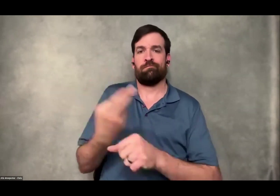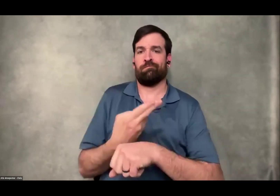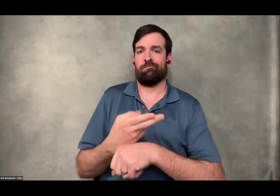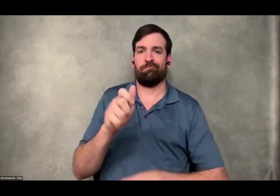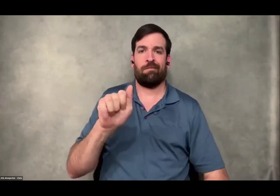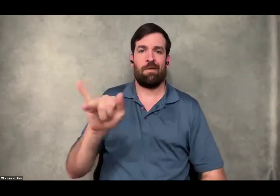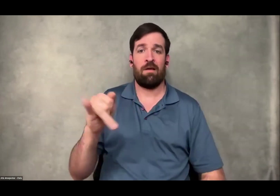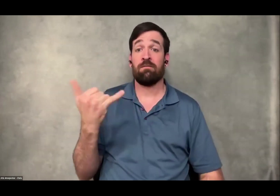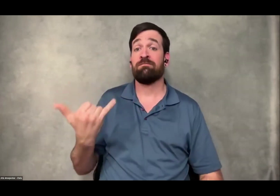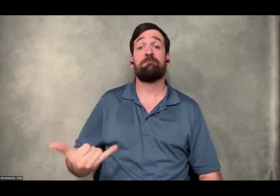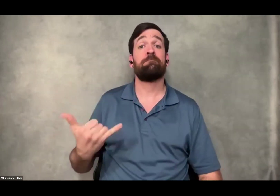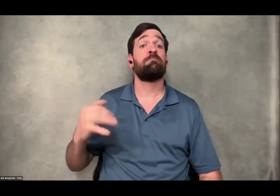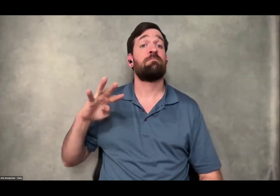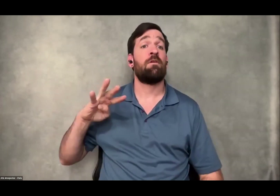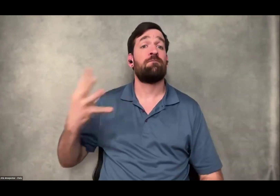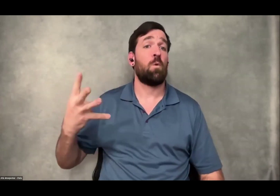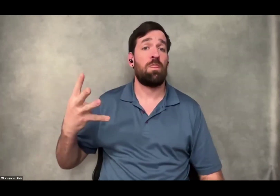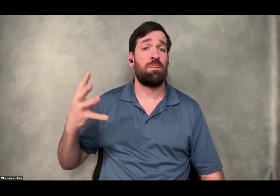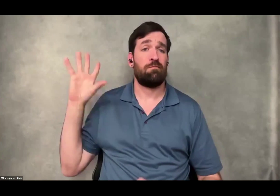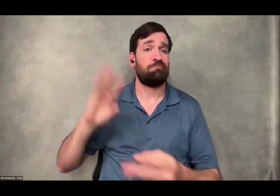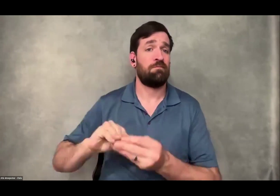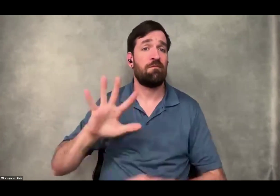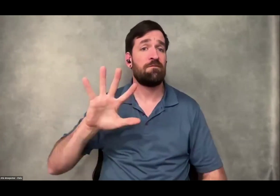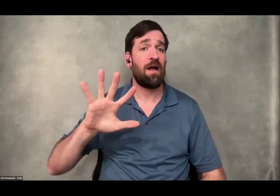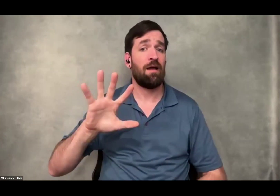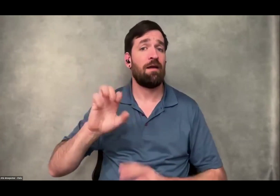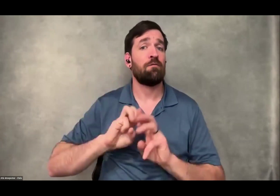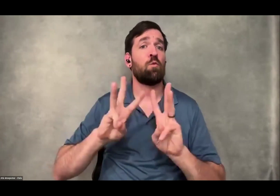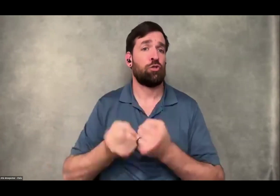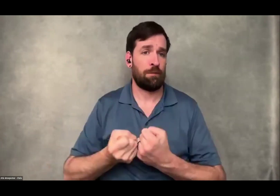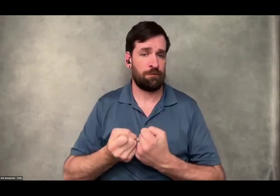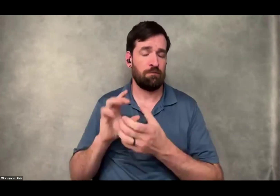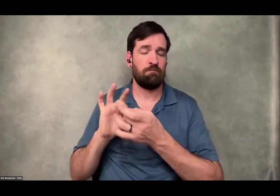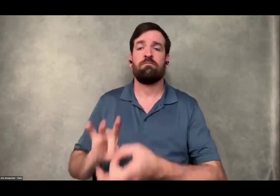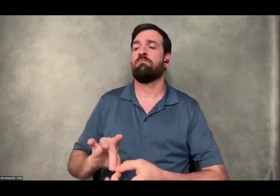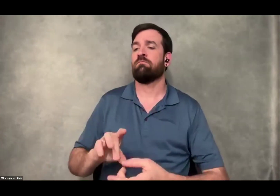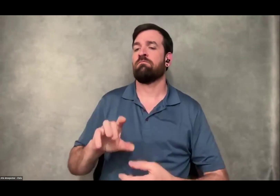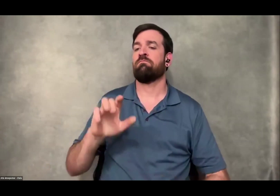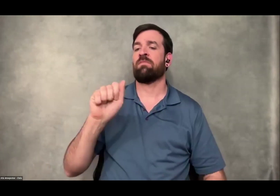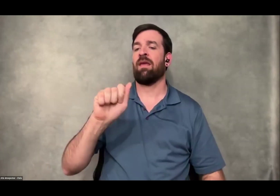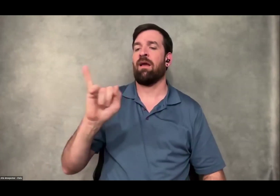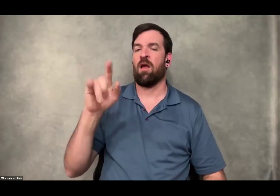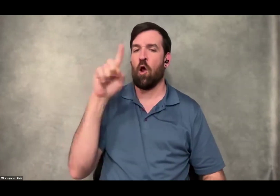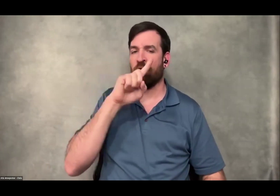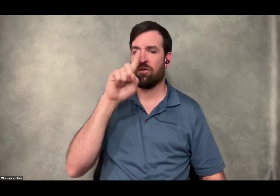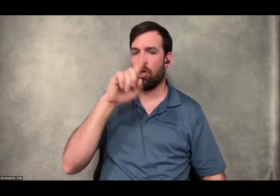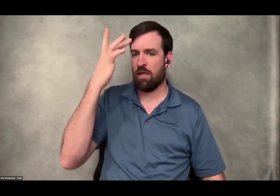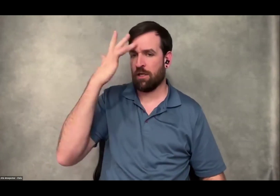is the fourth in the series of 5 workshops we will be doing relating to artificial intelligence.